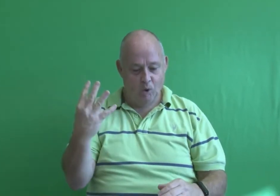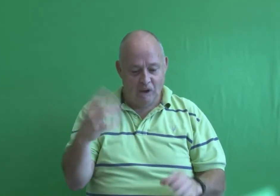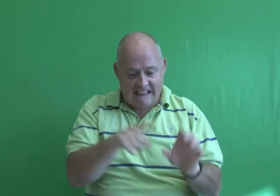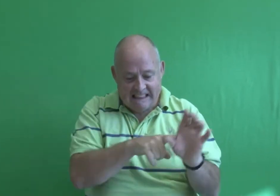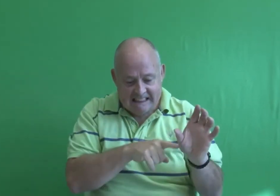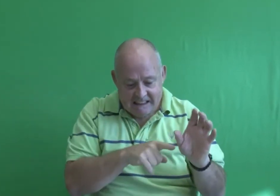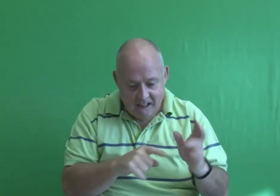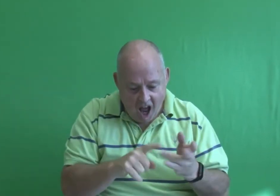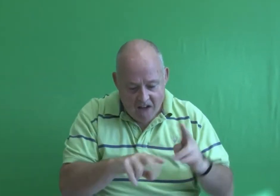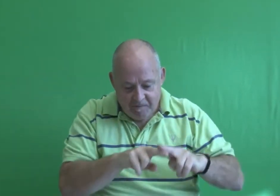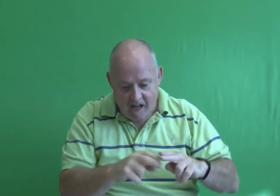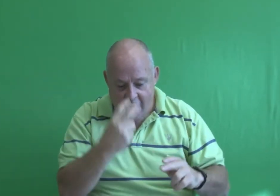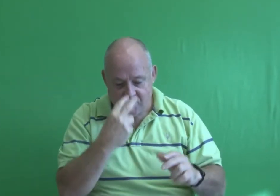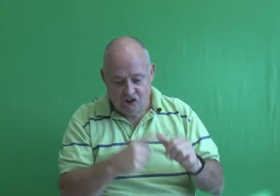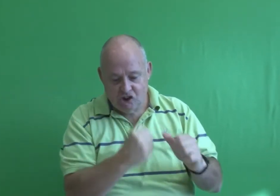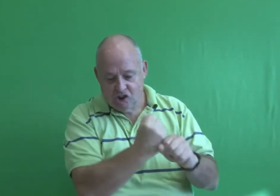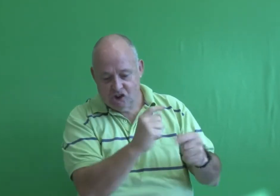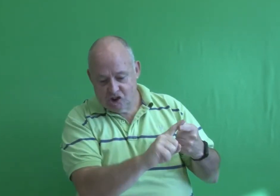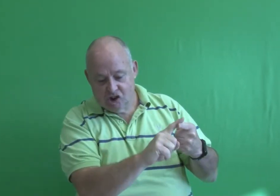He's 54 years old.